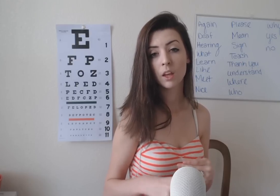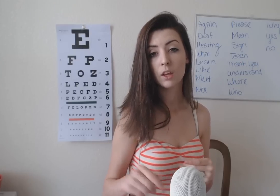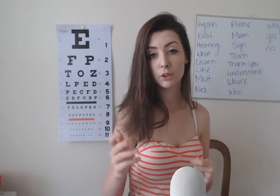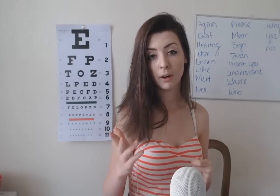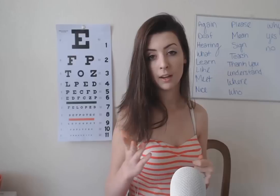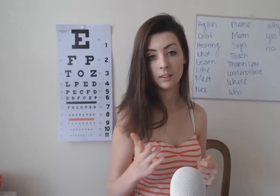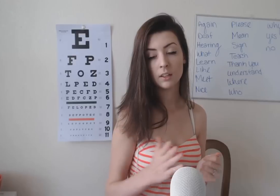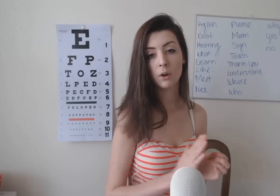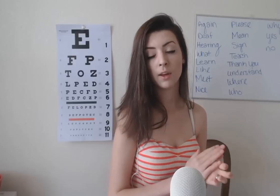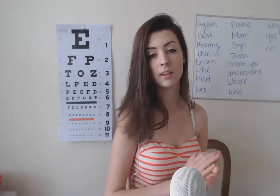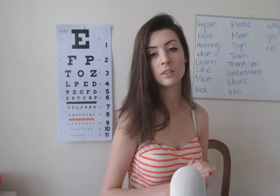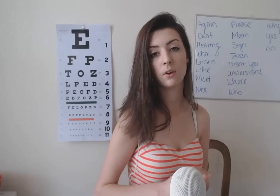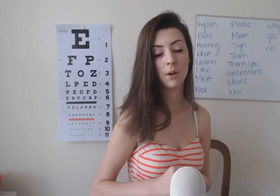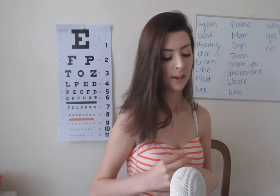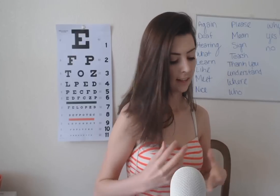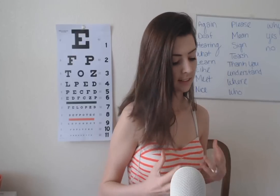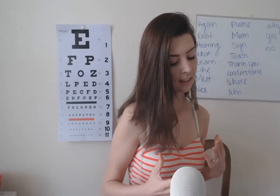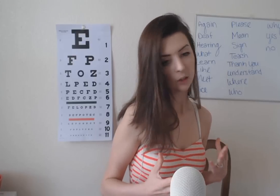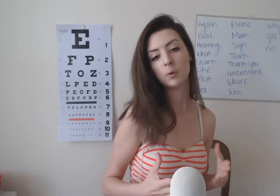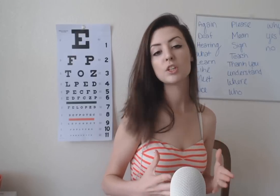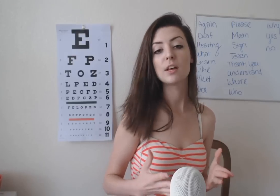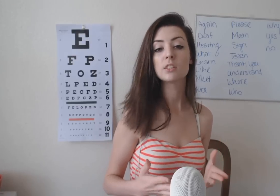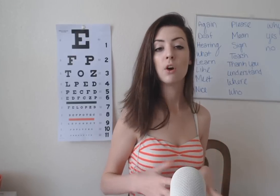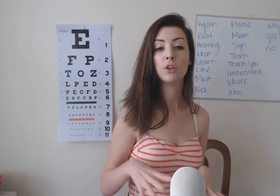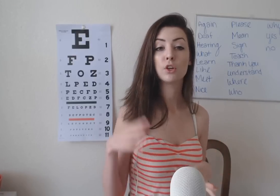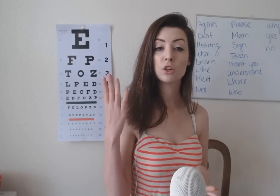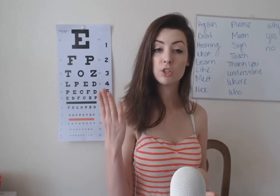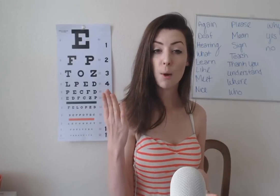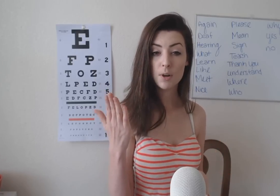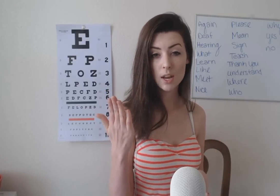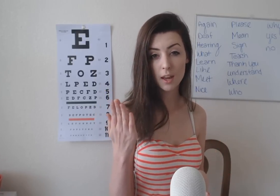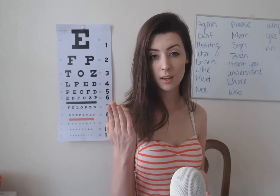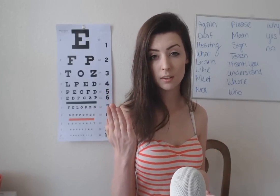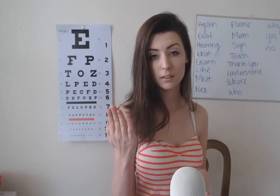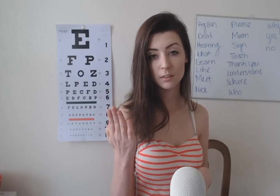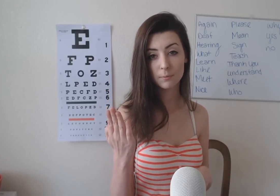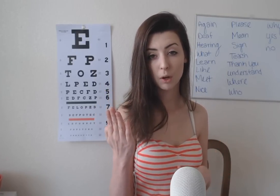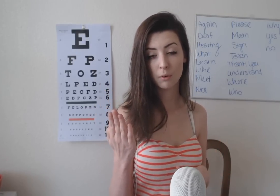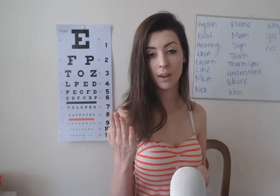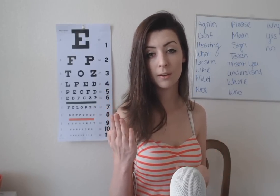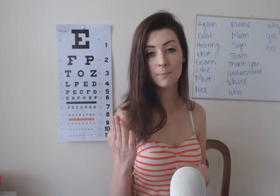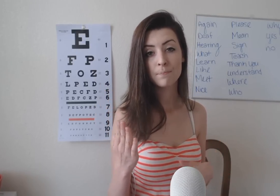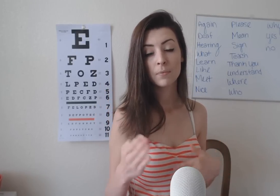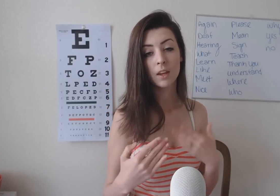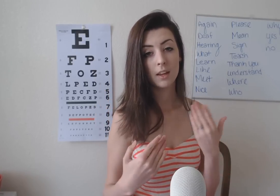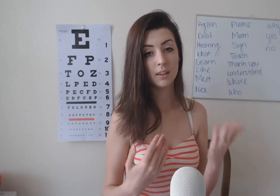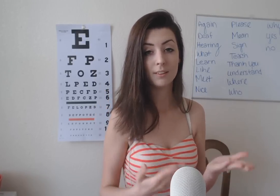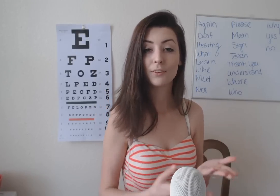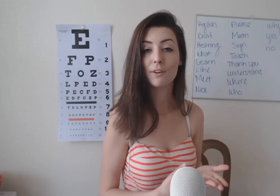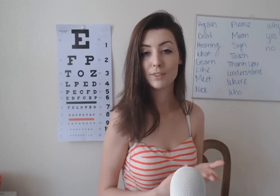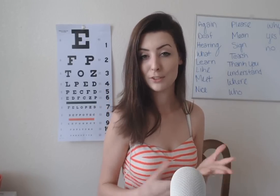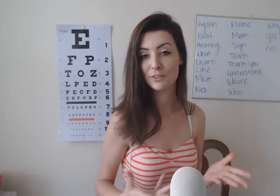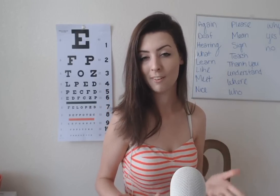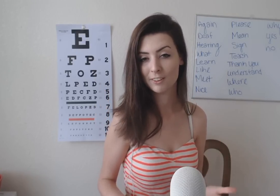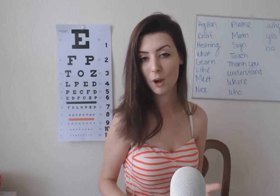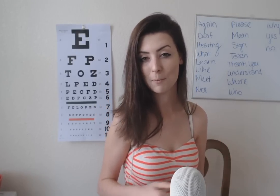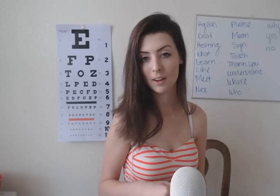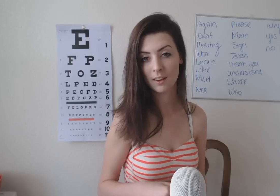You're right-handed? Okay, so in sign language, that's called your dominant hand, okay? And then your left is your non-dominant